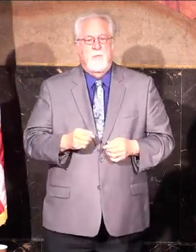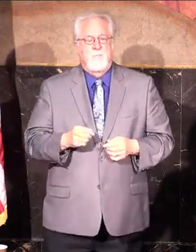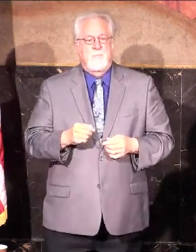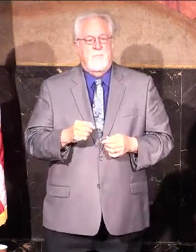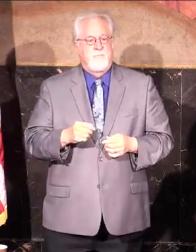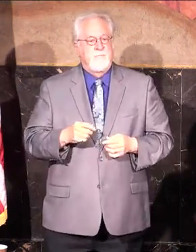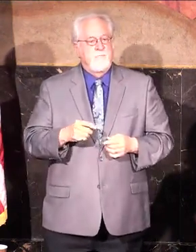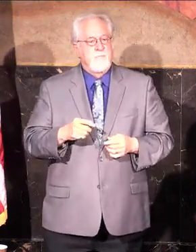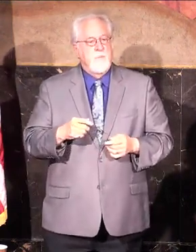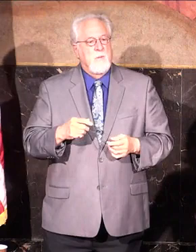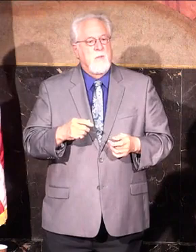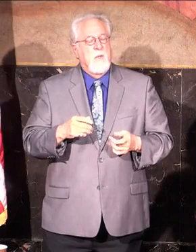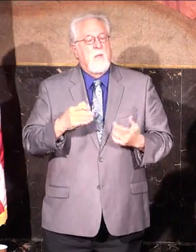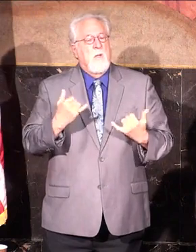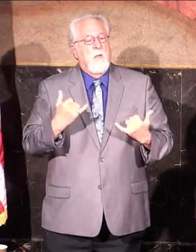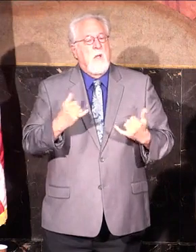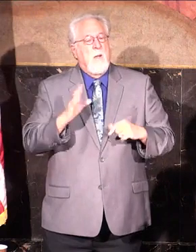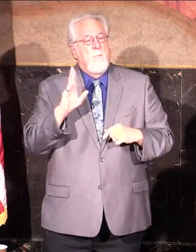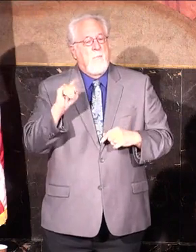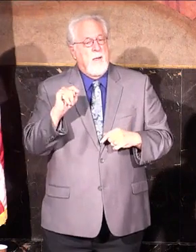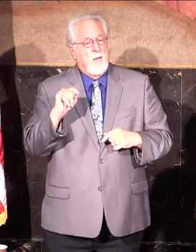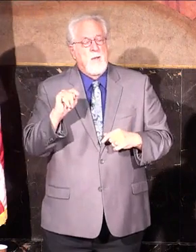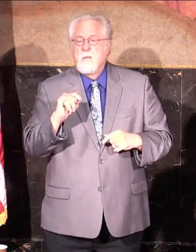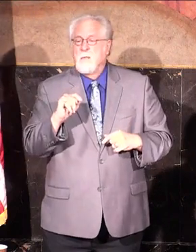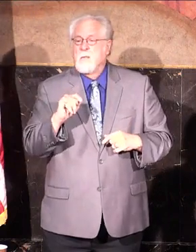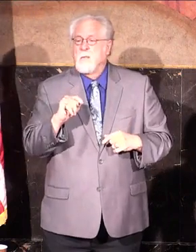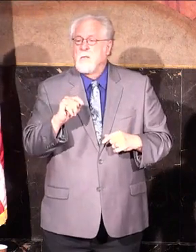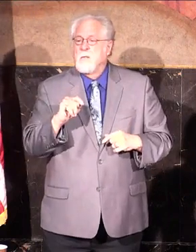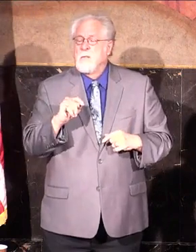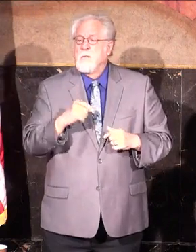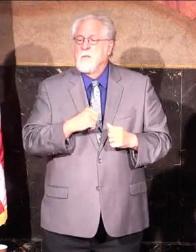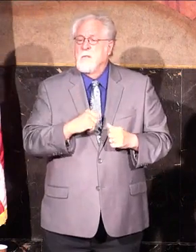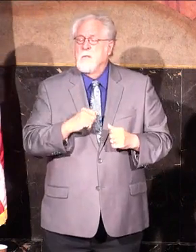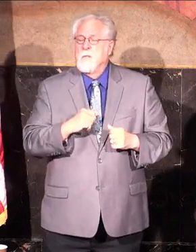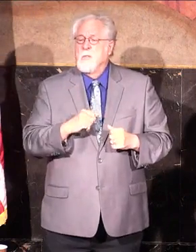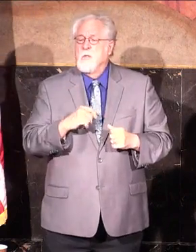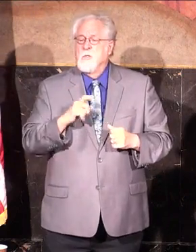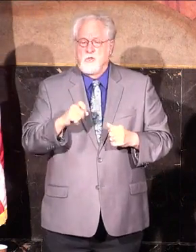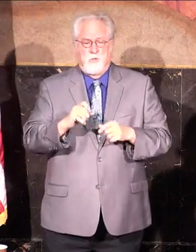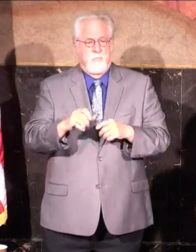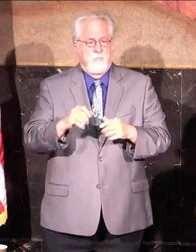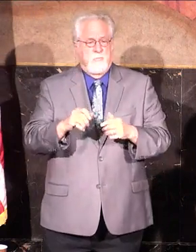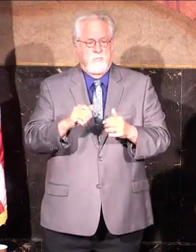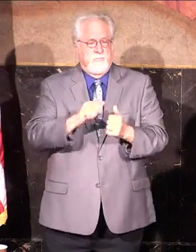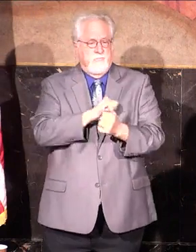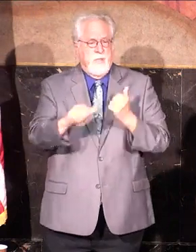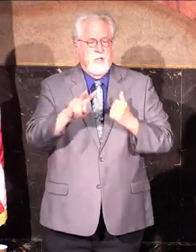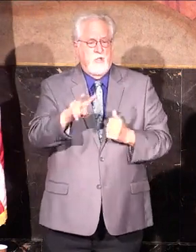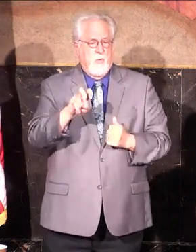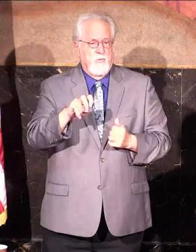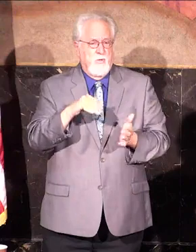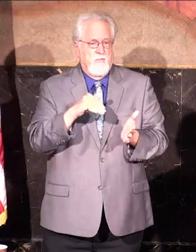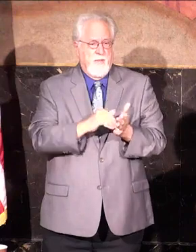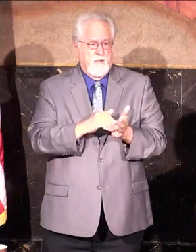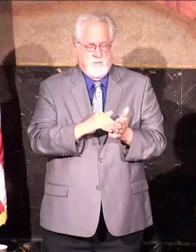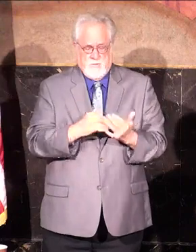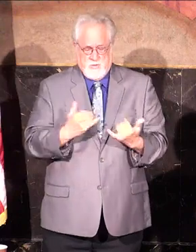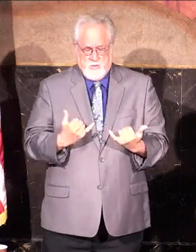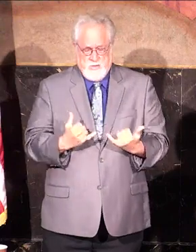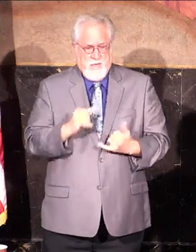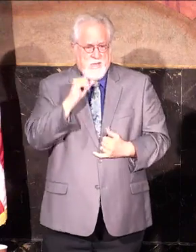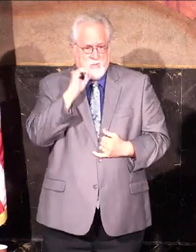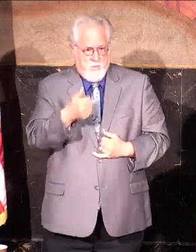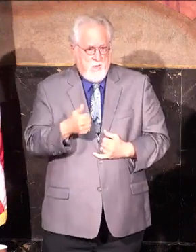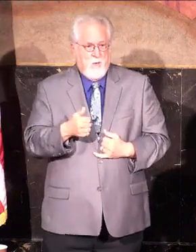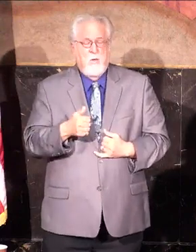available for it. But we should exceed that 200,000 either today or tomorrow. So